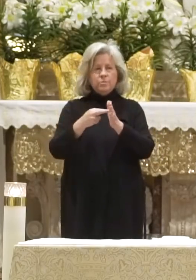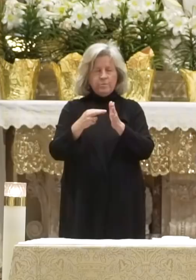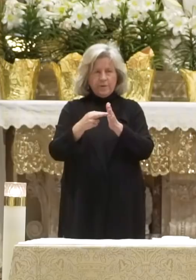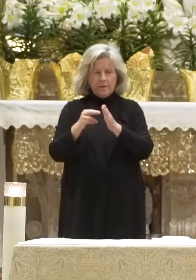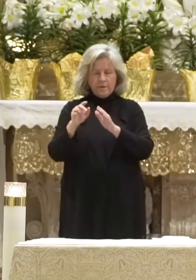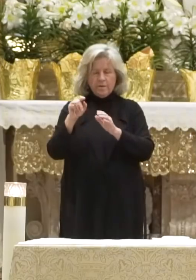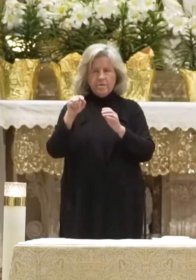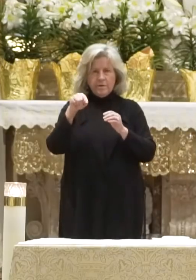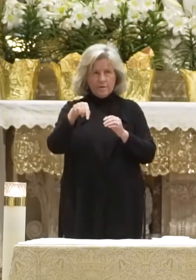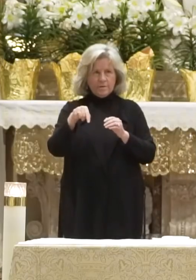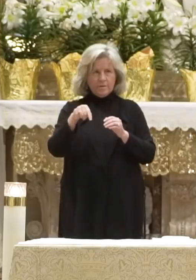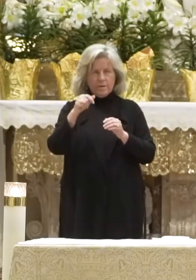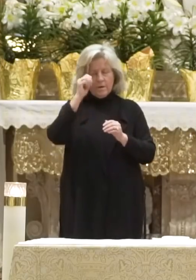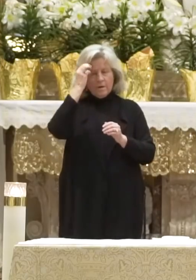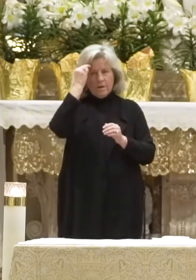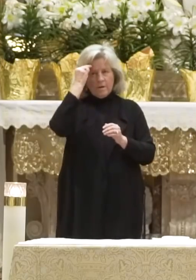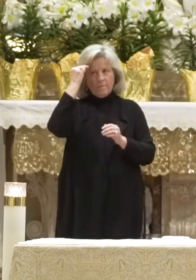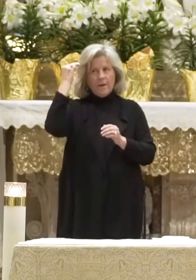me."